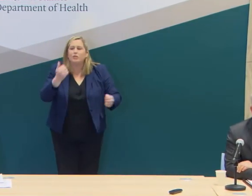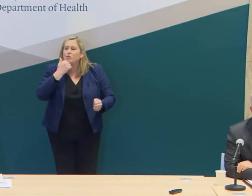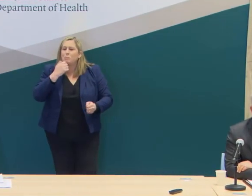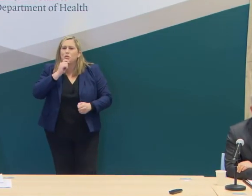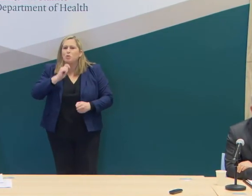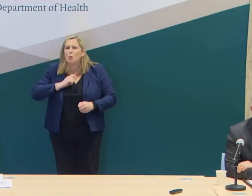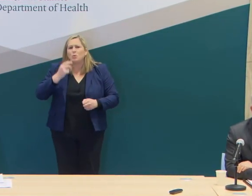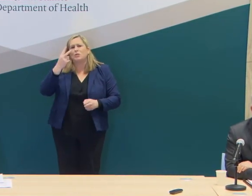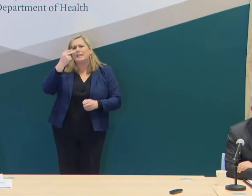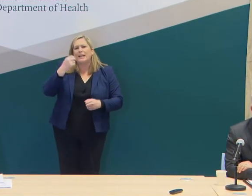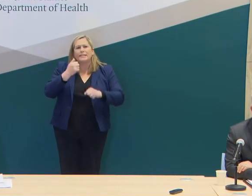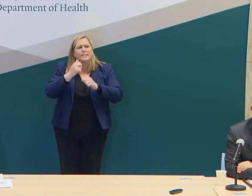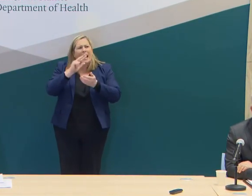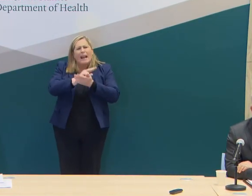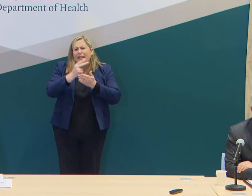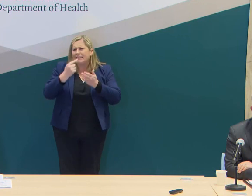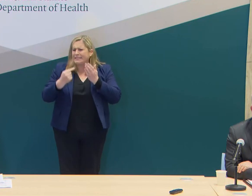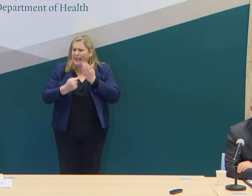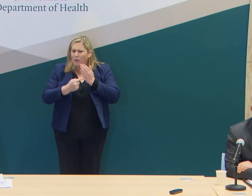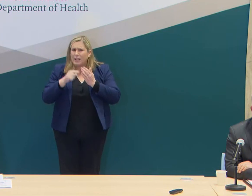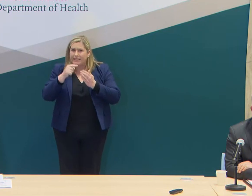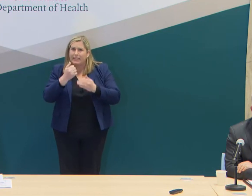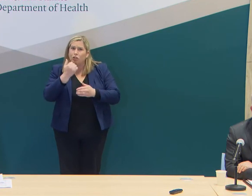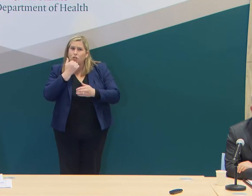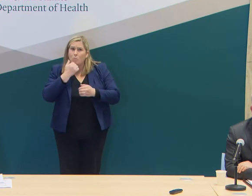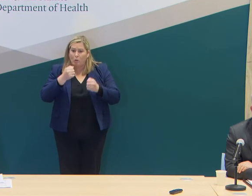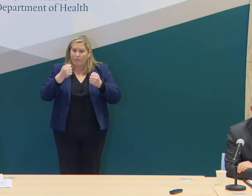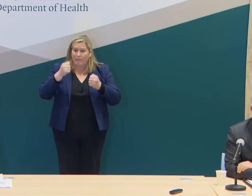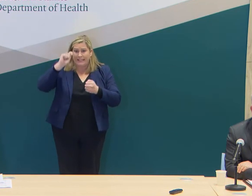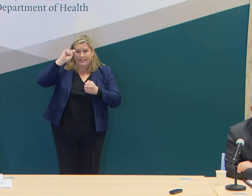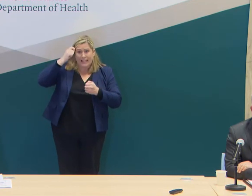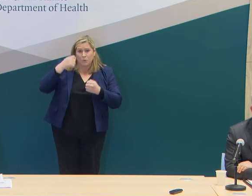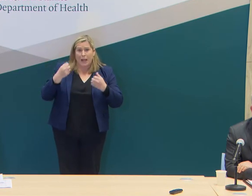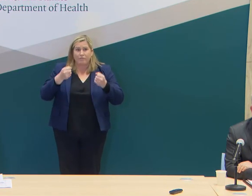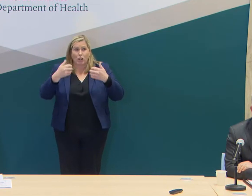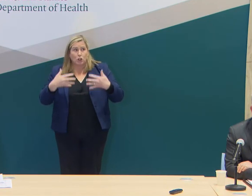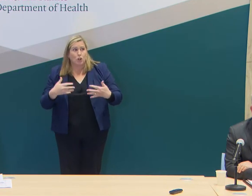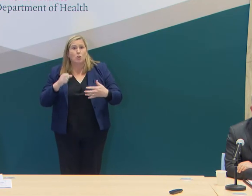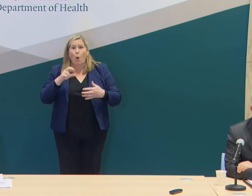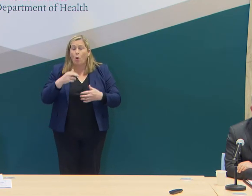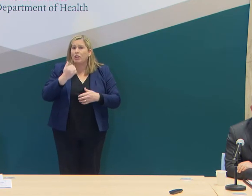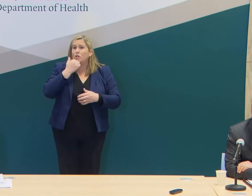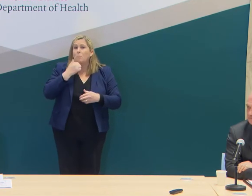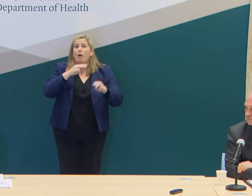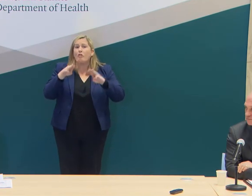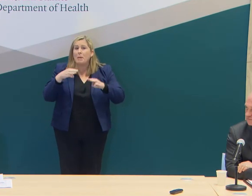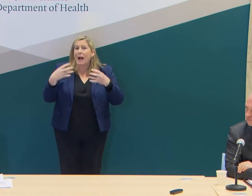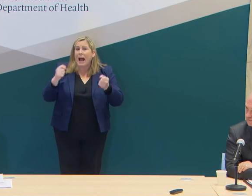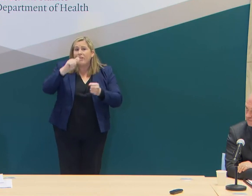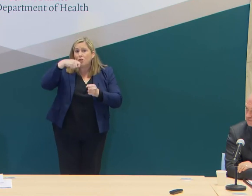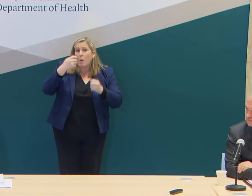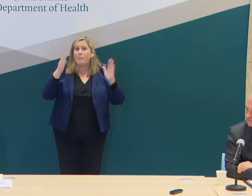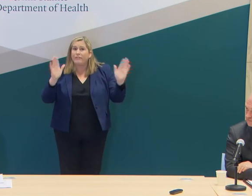was, is this the number of tests that we have results for so far, or is this the number of people who have had swabs taken?